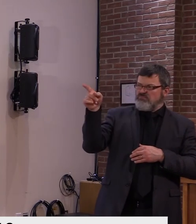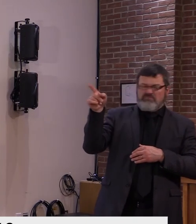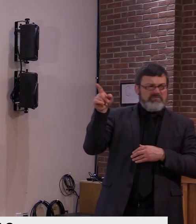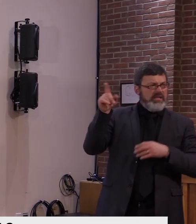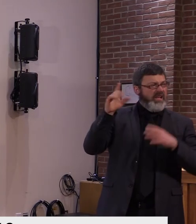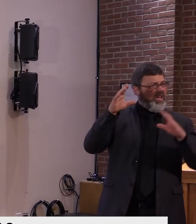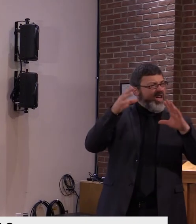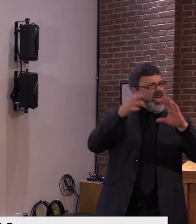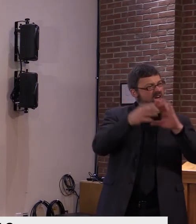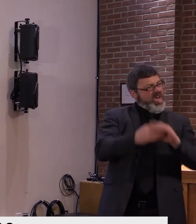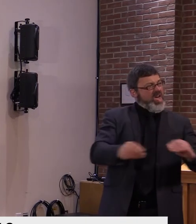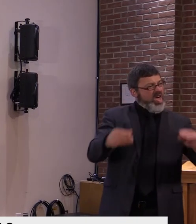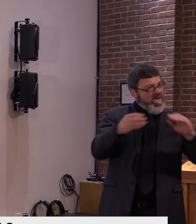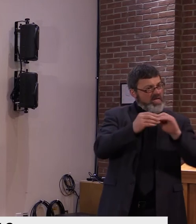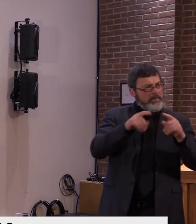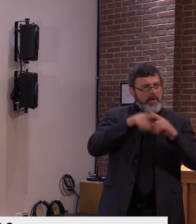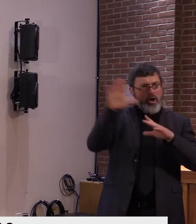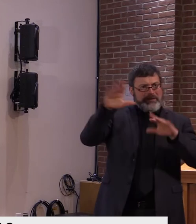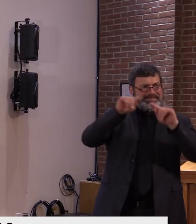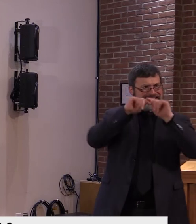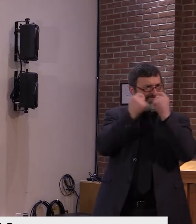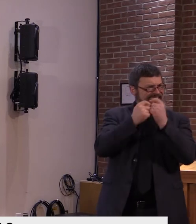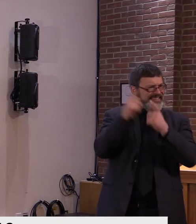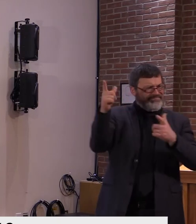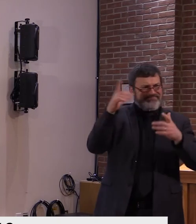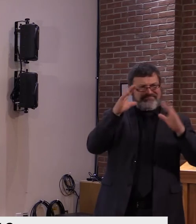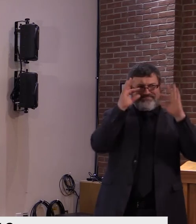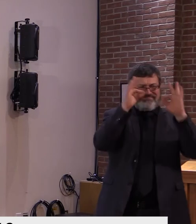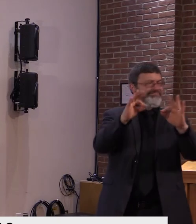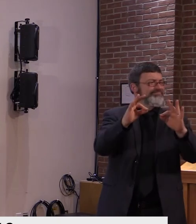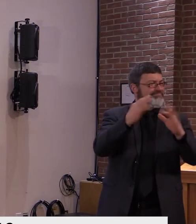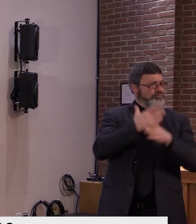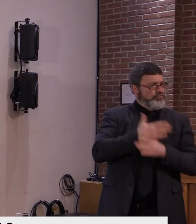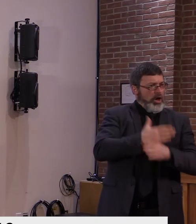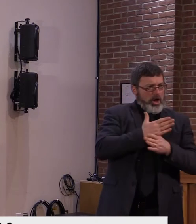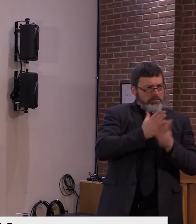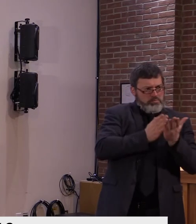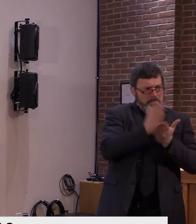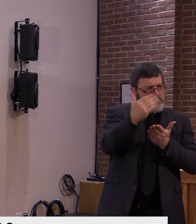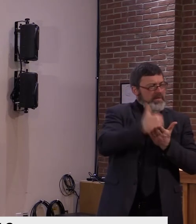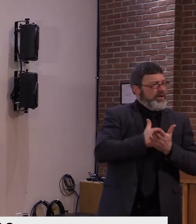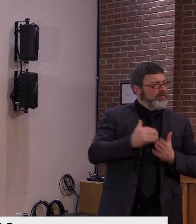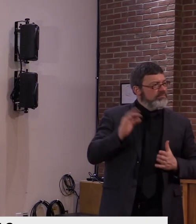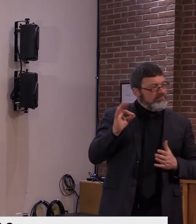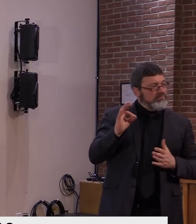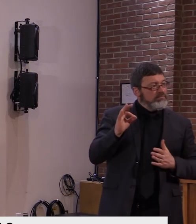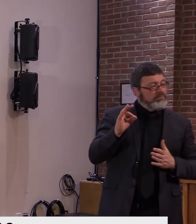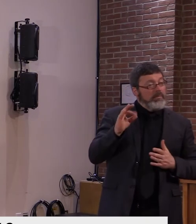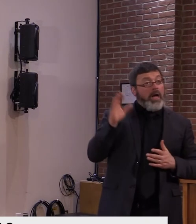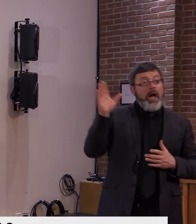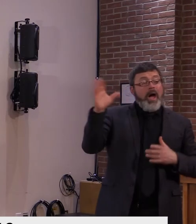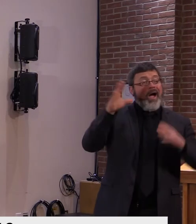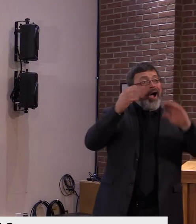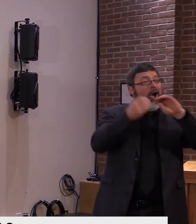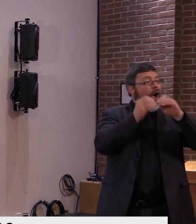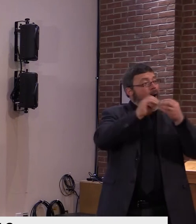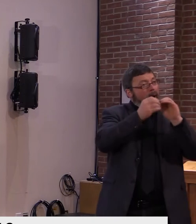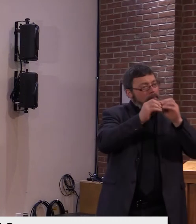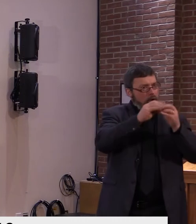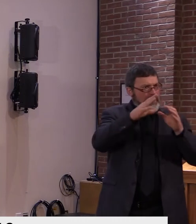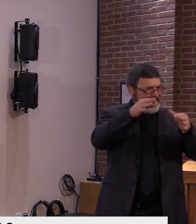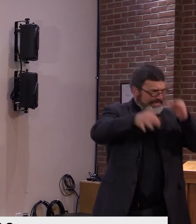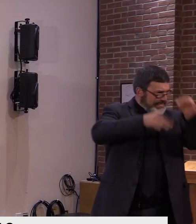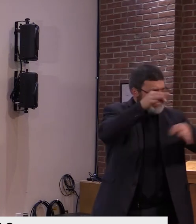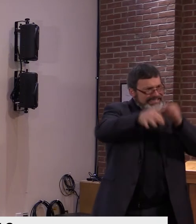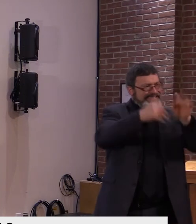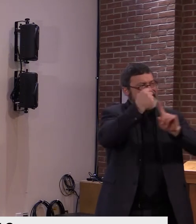around, both in the result, but especially in the Vermont numbers. My question is that there seems to me much less